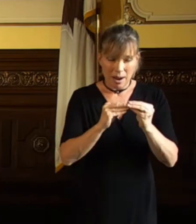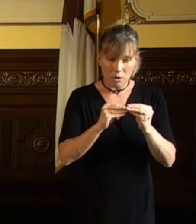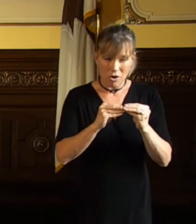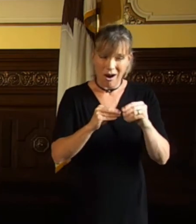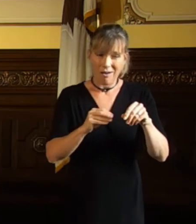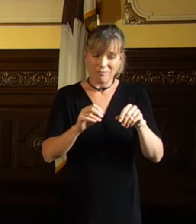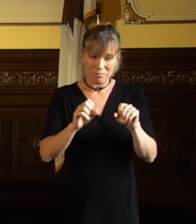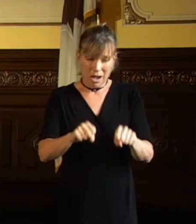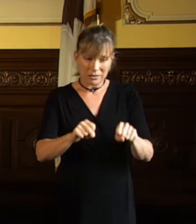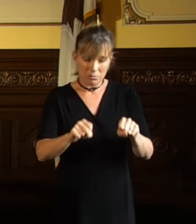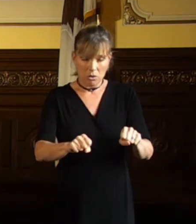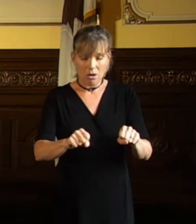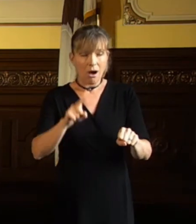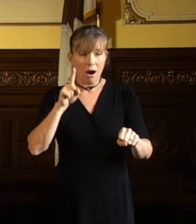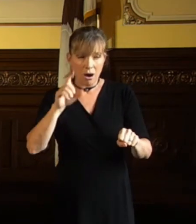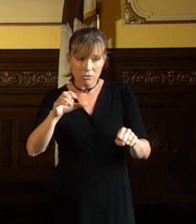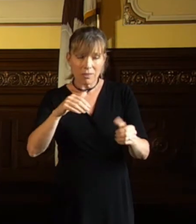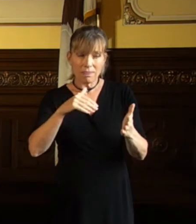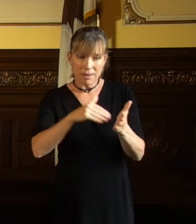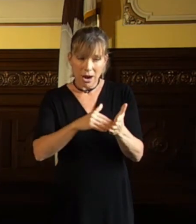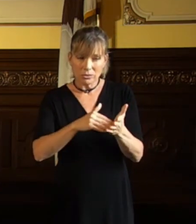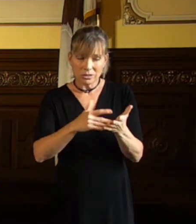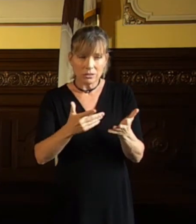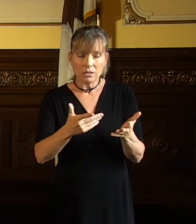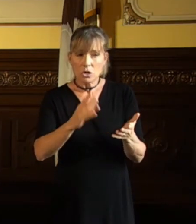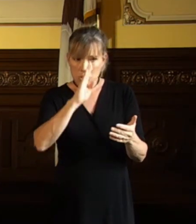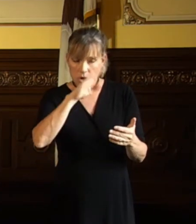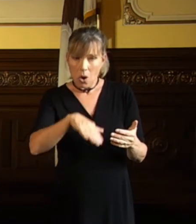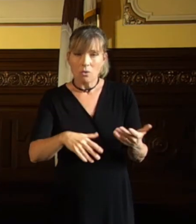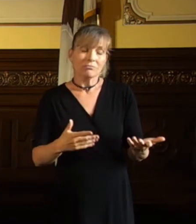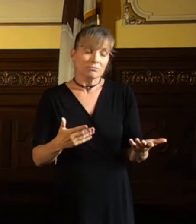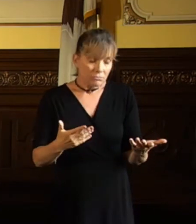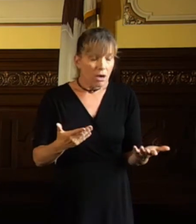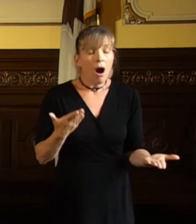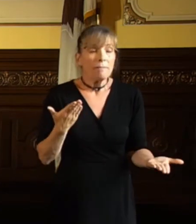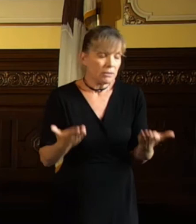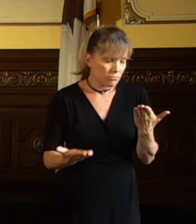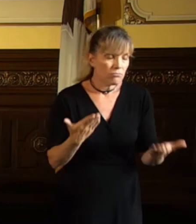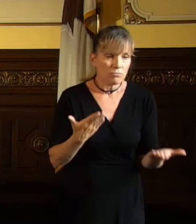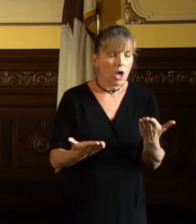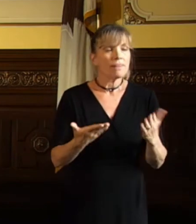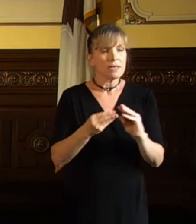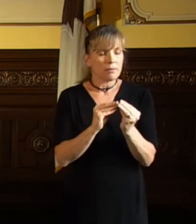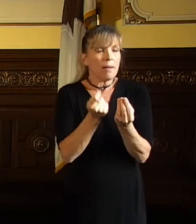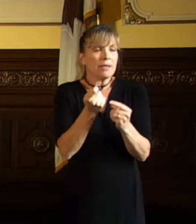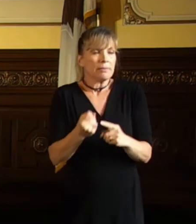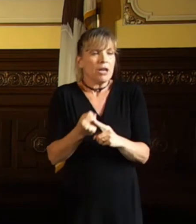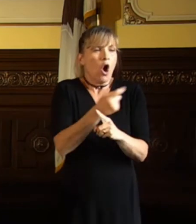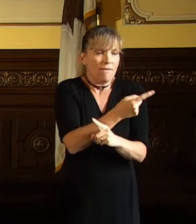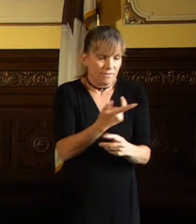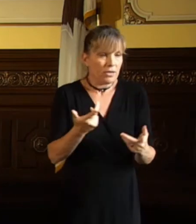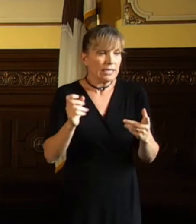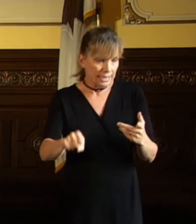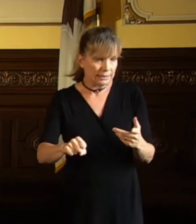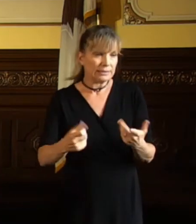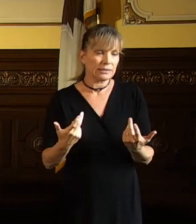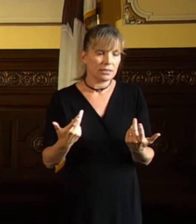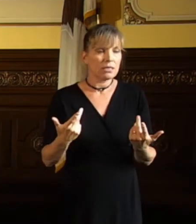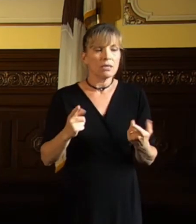potentially, hundreds of thousands, please know that, yes, maybe there might be numbers that would be off. We